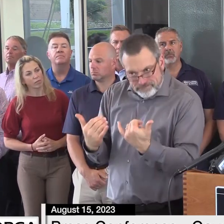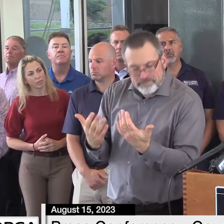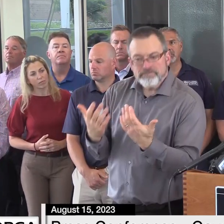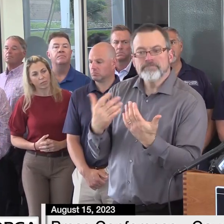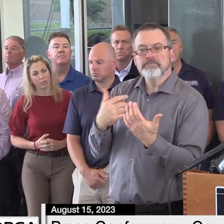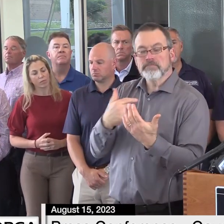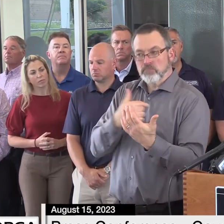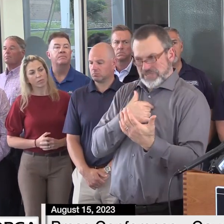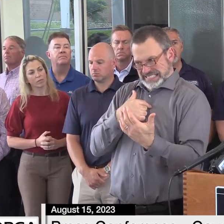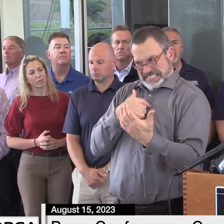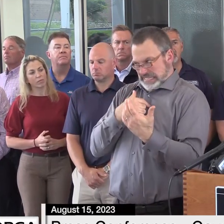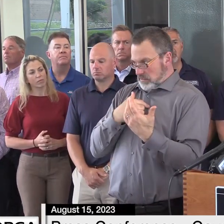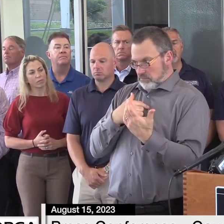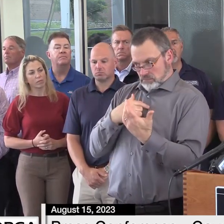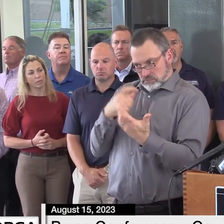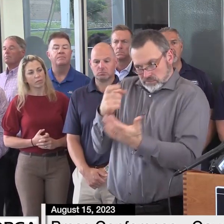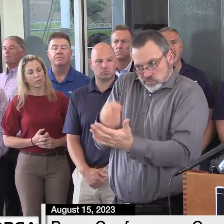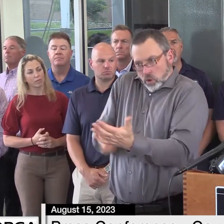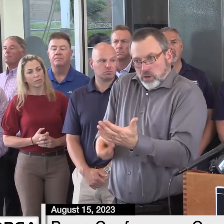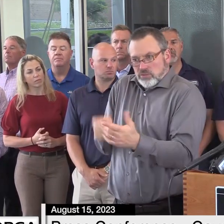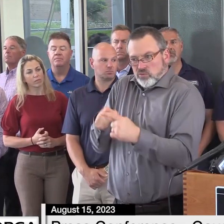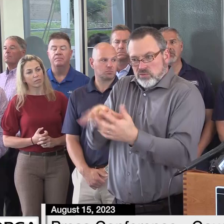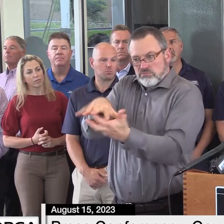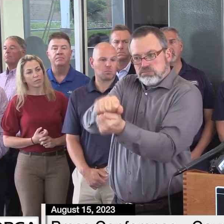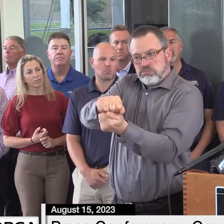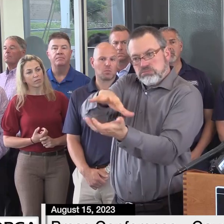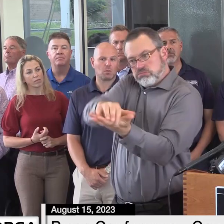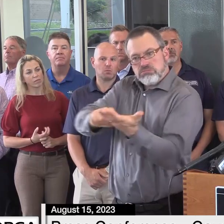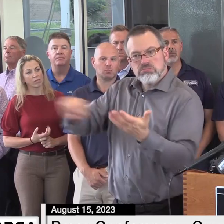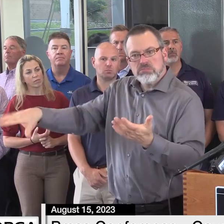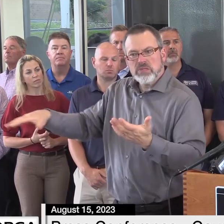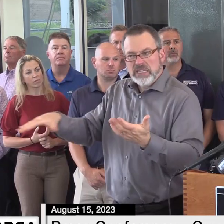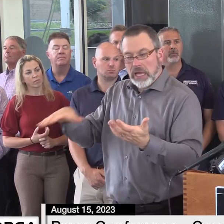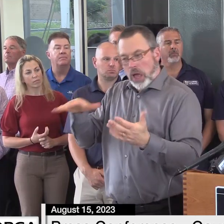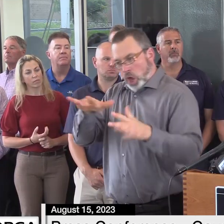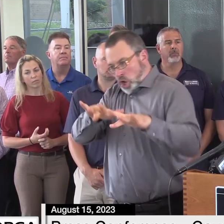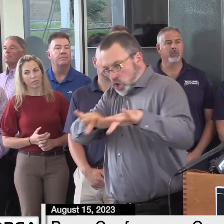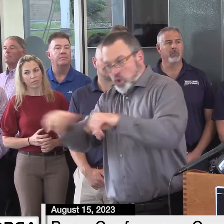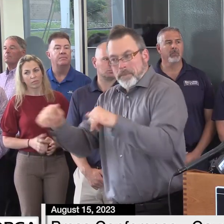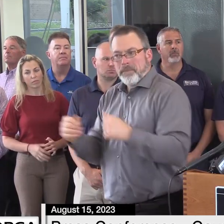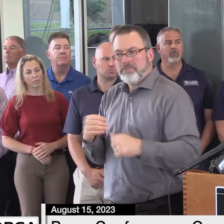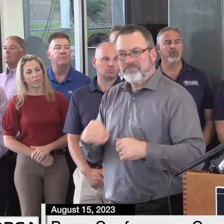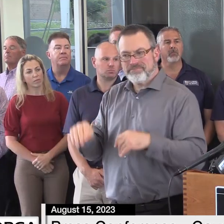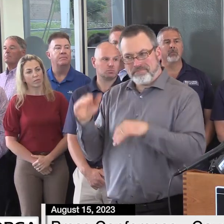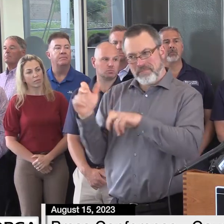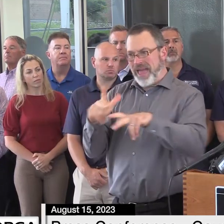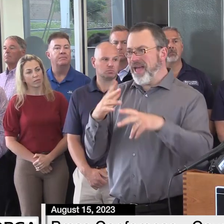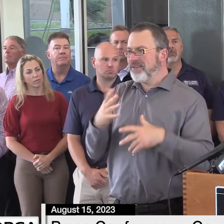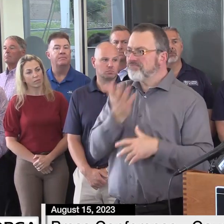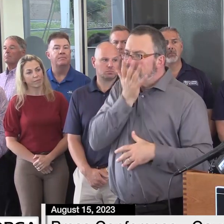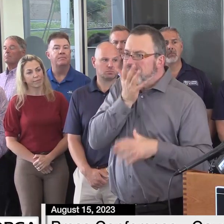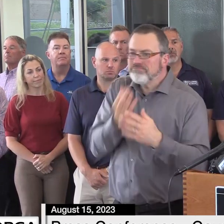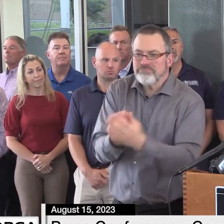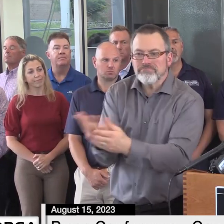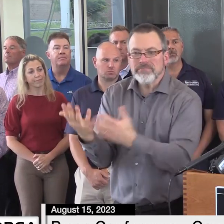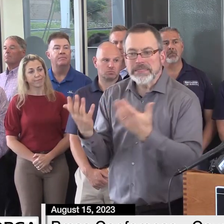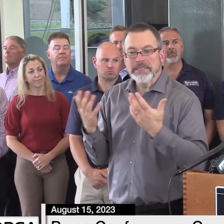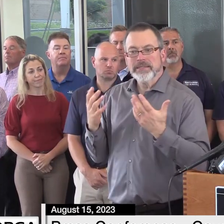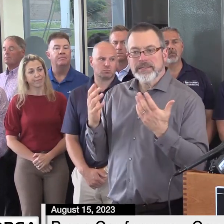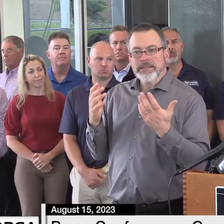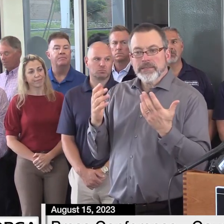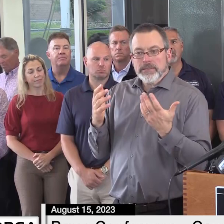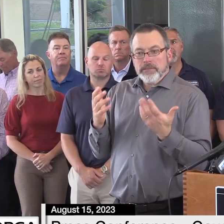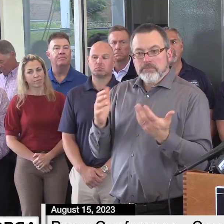deconstruction of that home and moving it off from the rented space. So that's not included